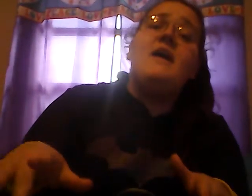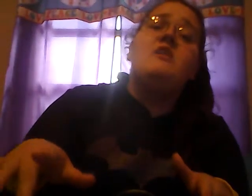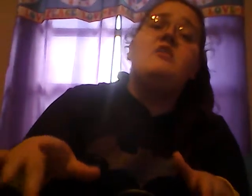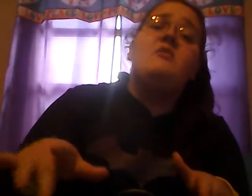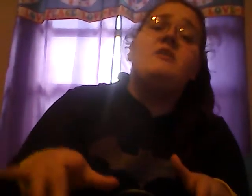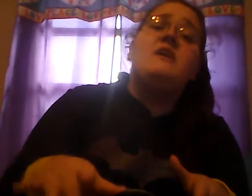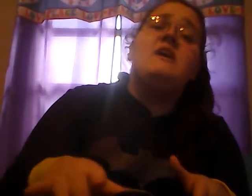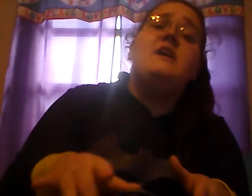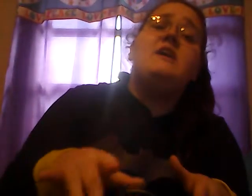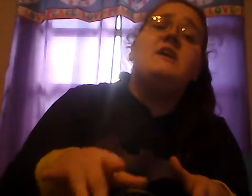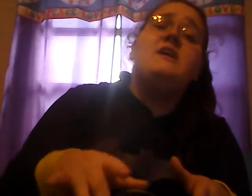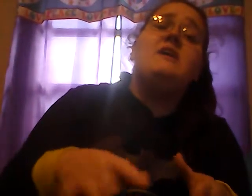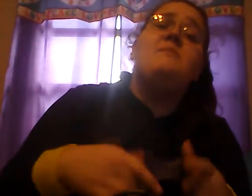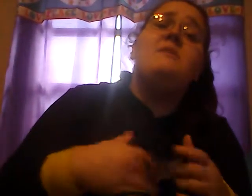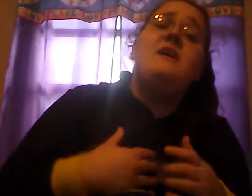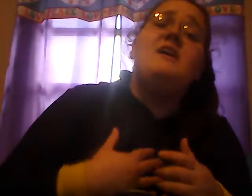marry me?